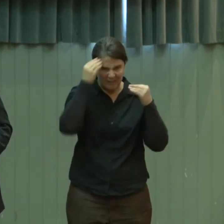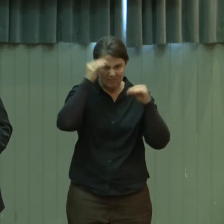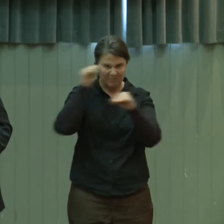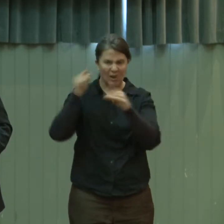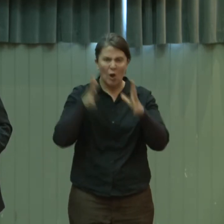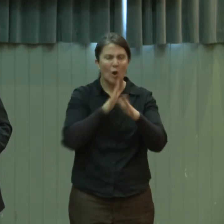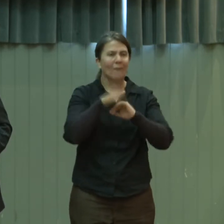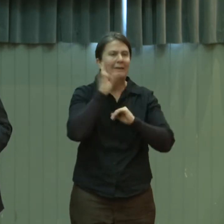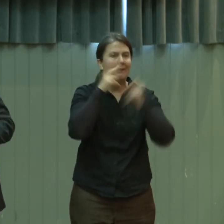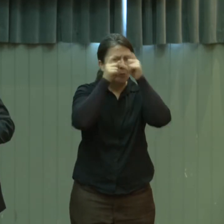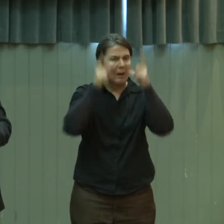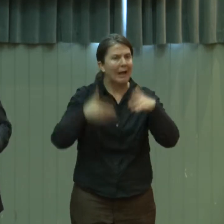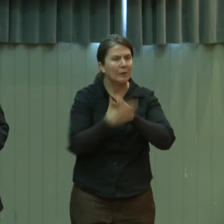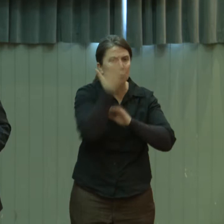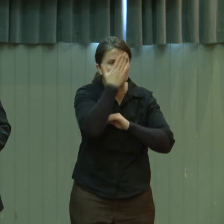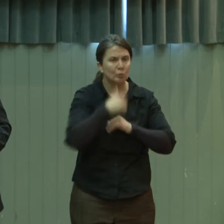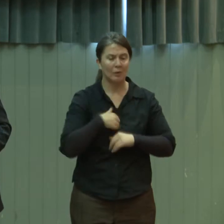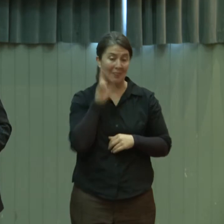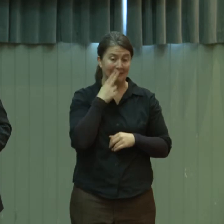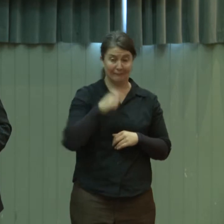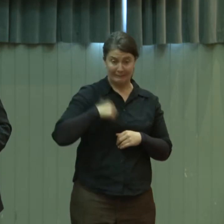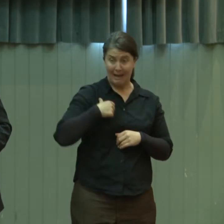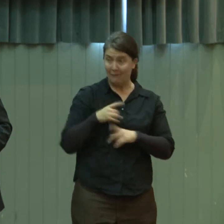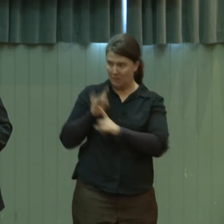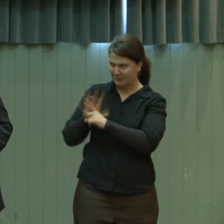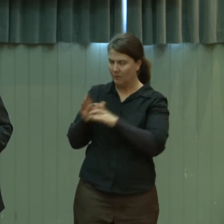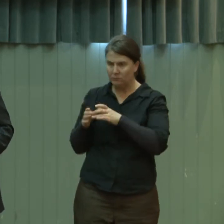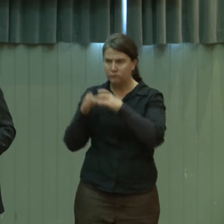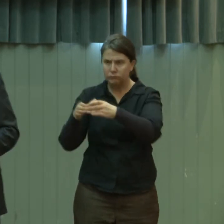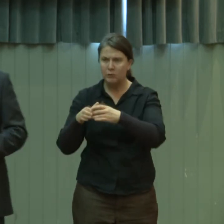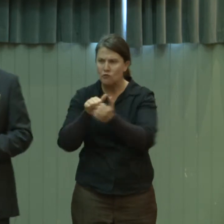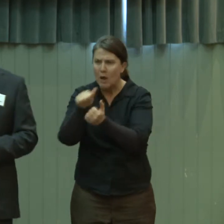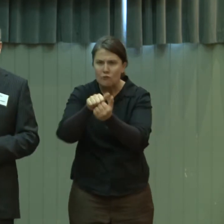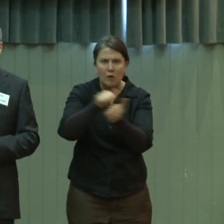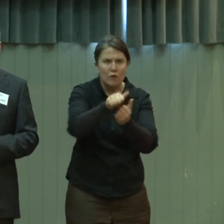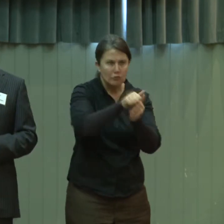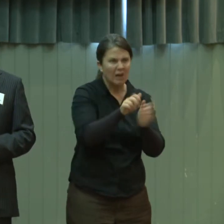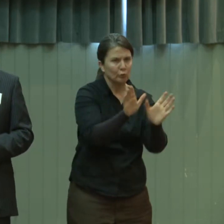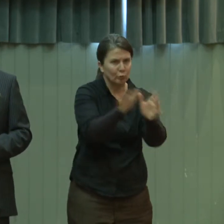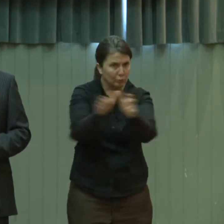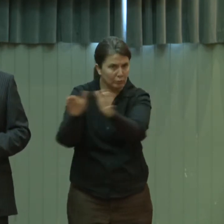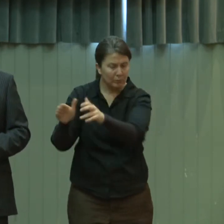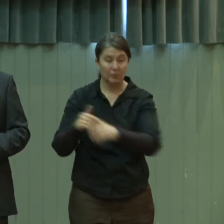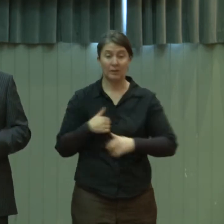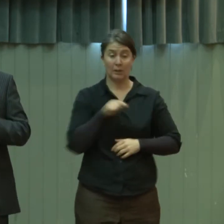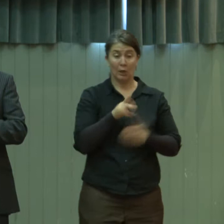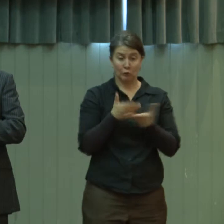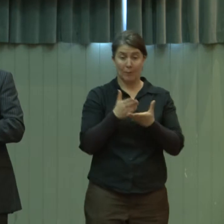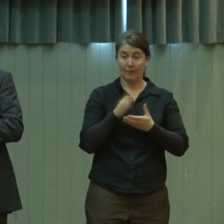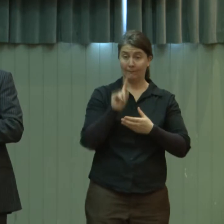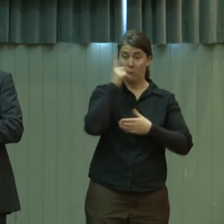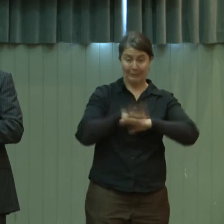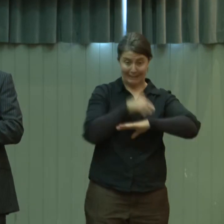schools. The deaf staff go out and train them in groups. When we first started the service, we said, well, we need an